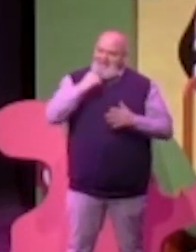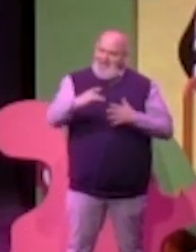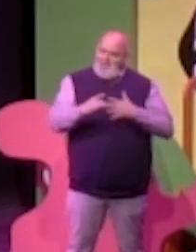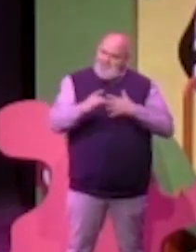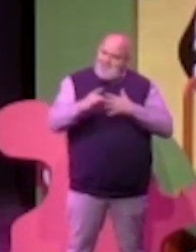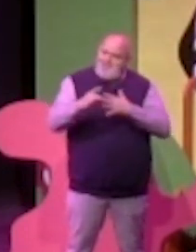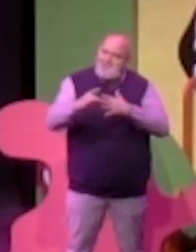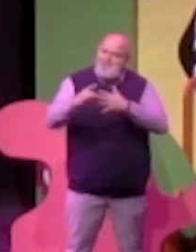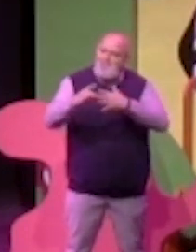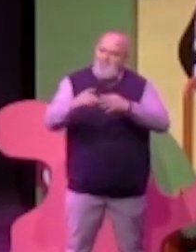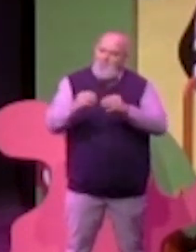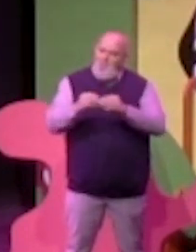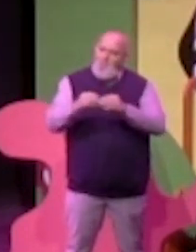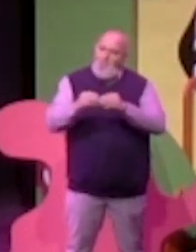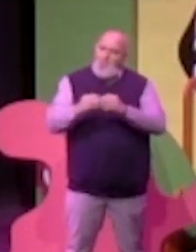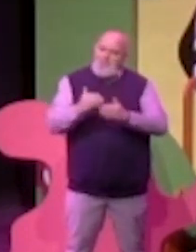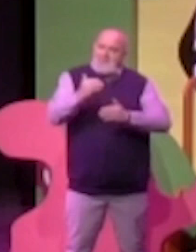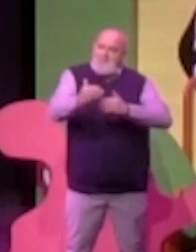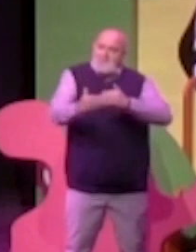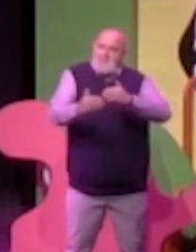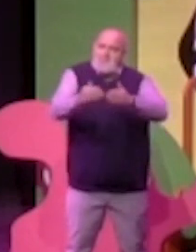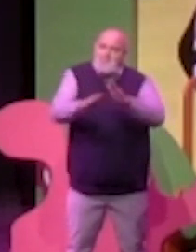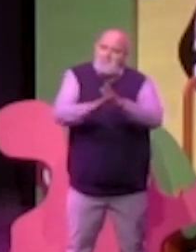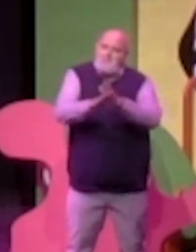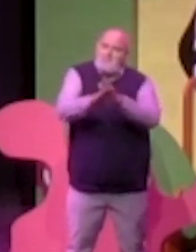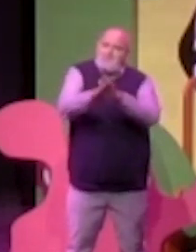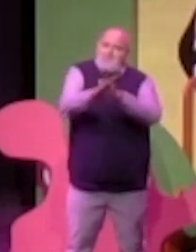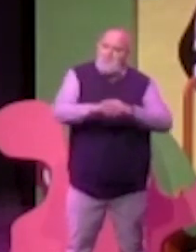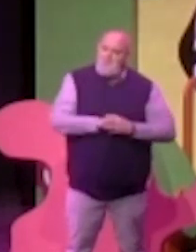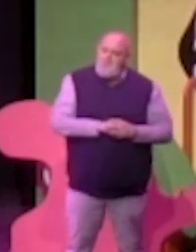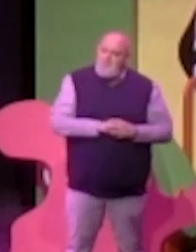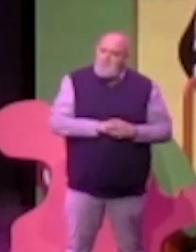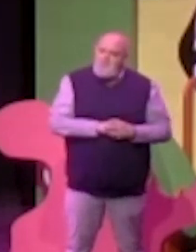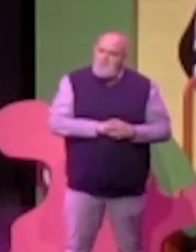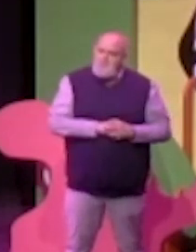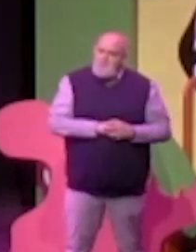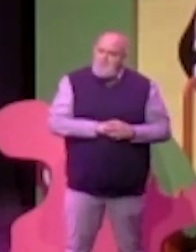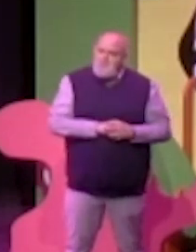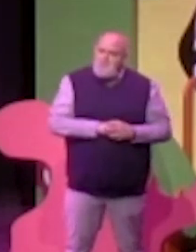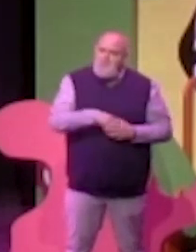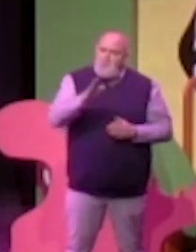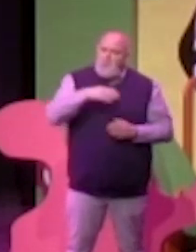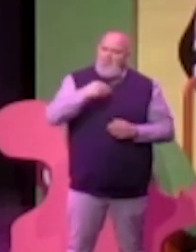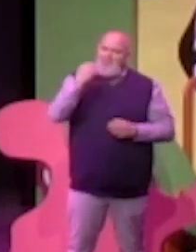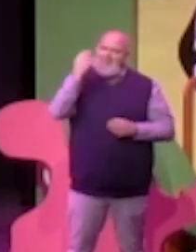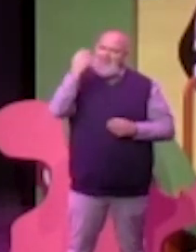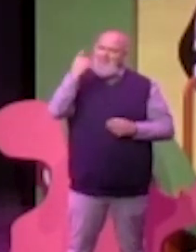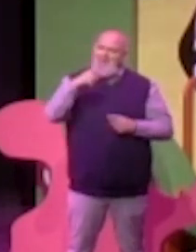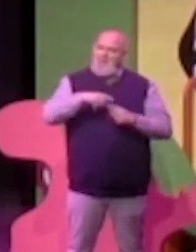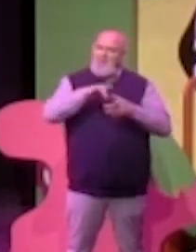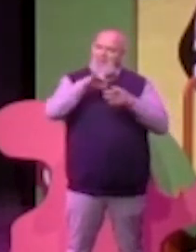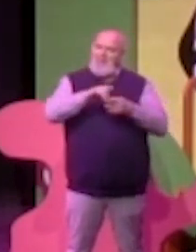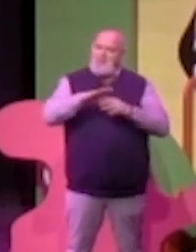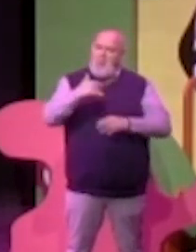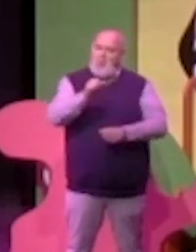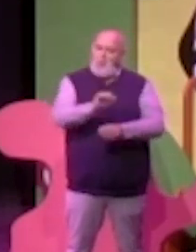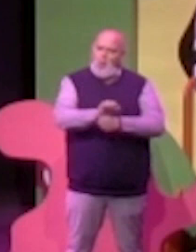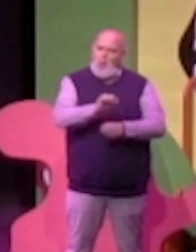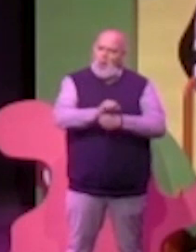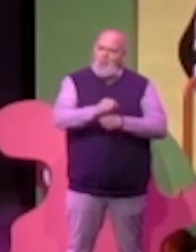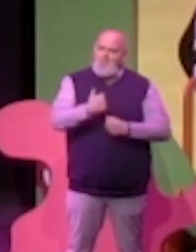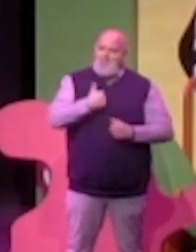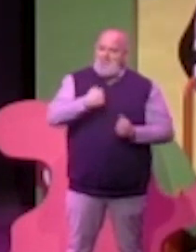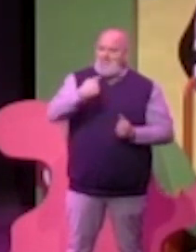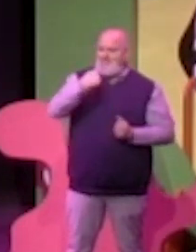its next generation. And I think the thing that, when I think about it in terms of our work, that I find myself saying is that